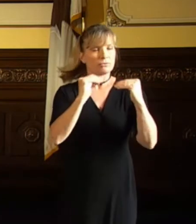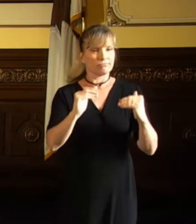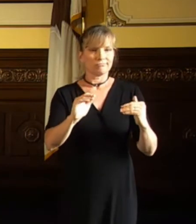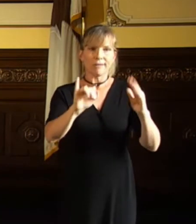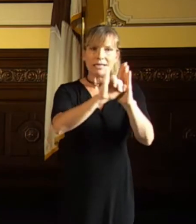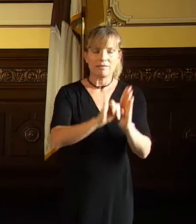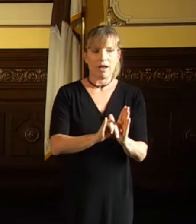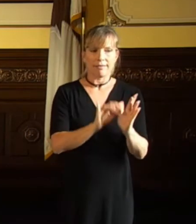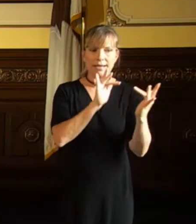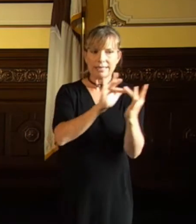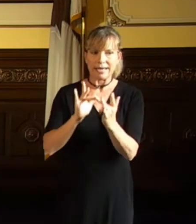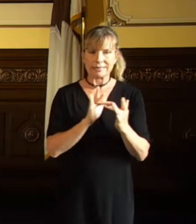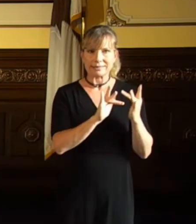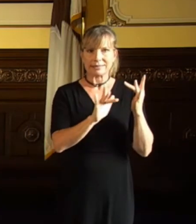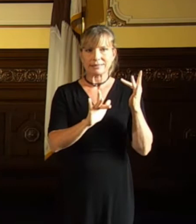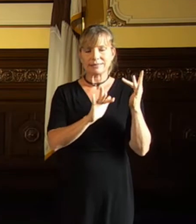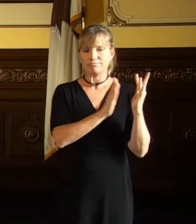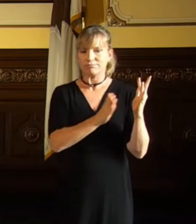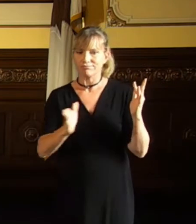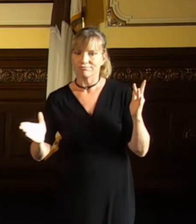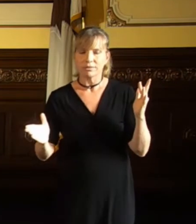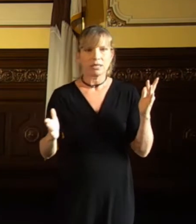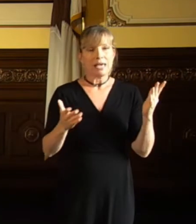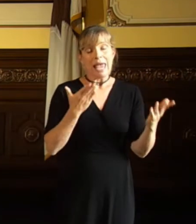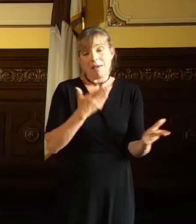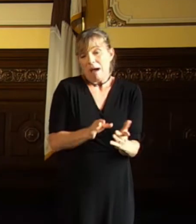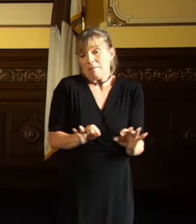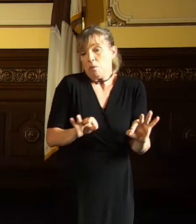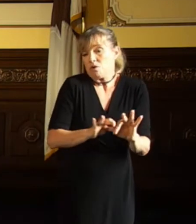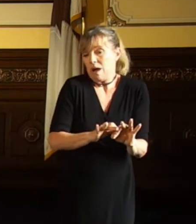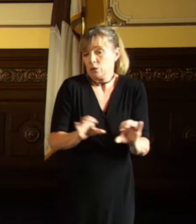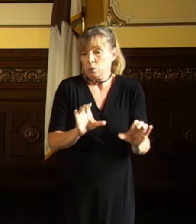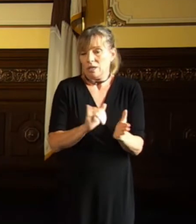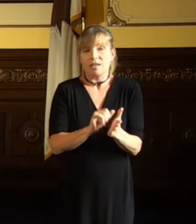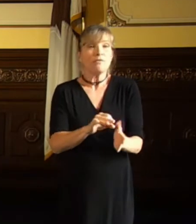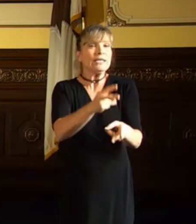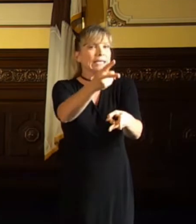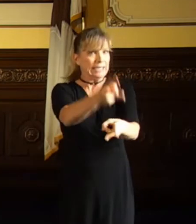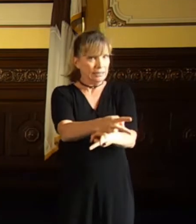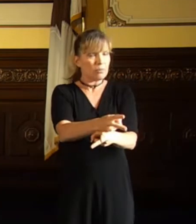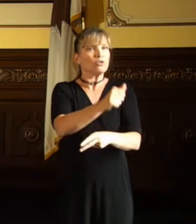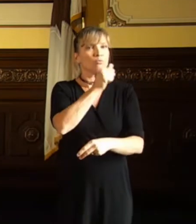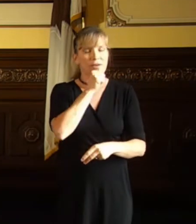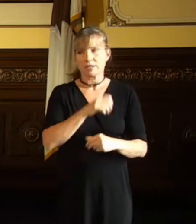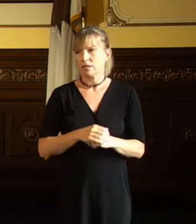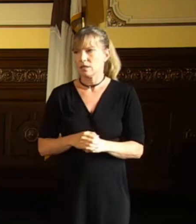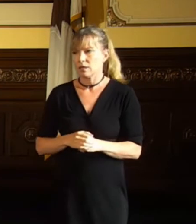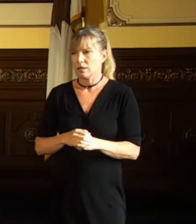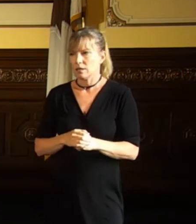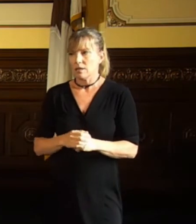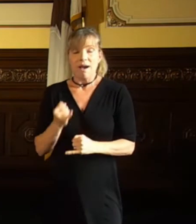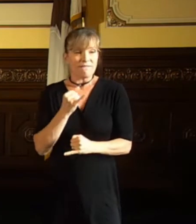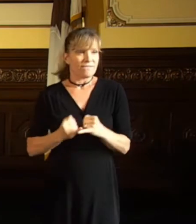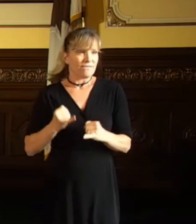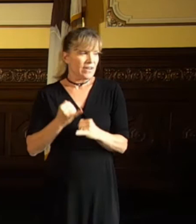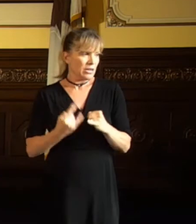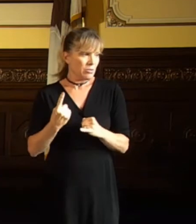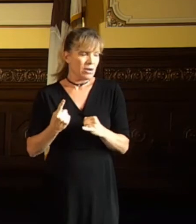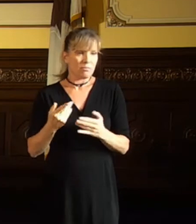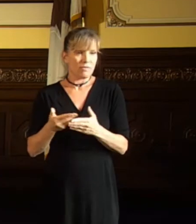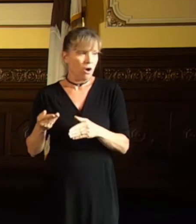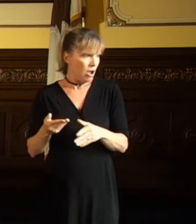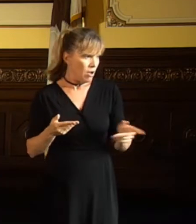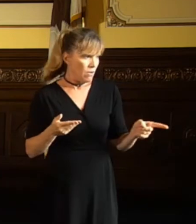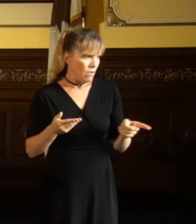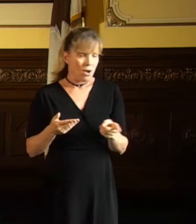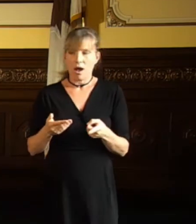identify contacts, and it may be a worthwhile thing for us to do if we can maintain people's privacy. And my final one, before I pass it to